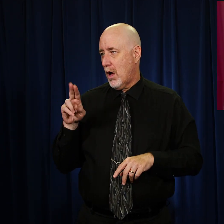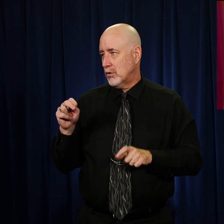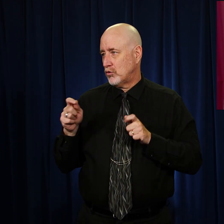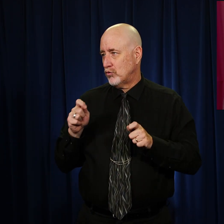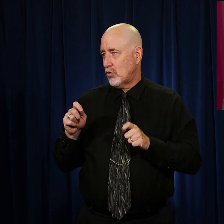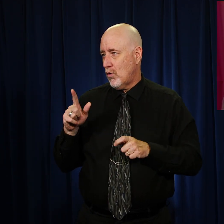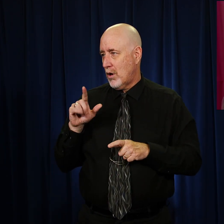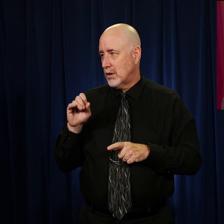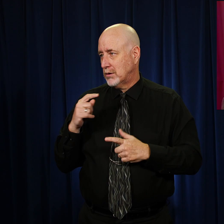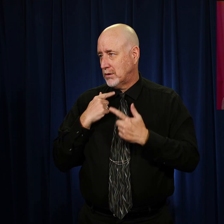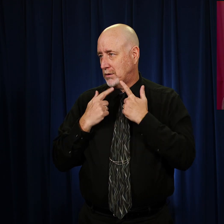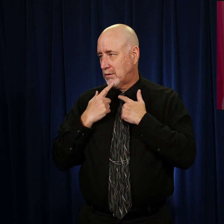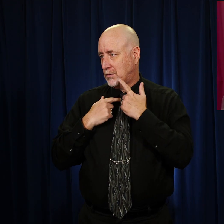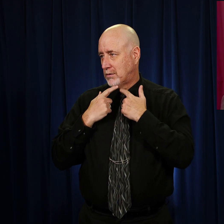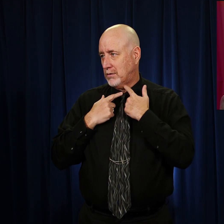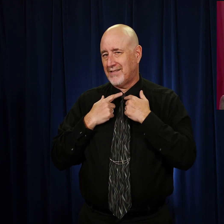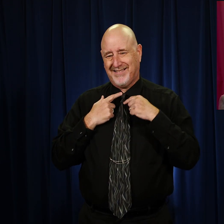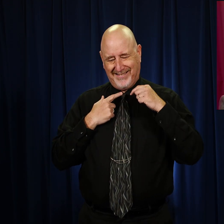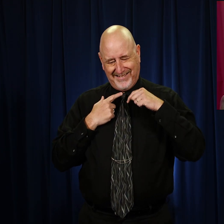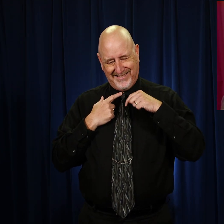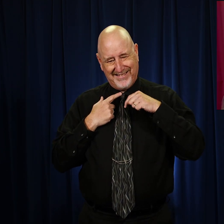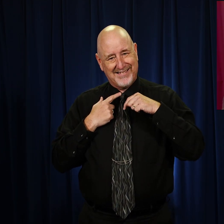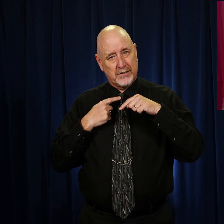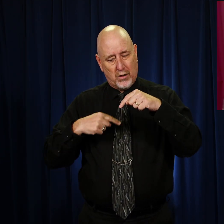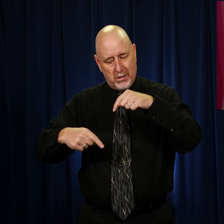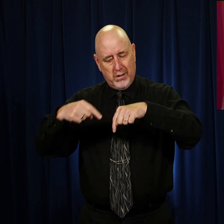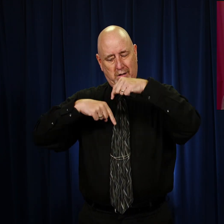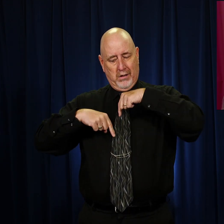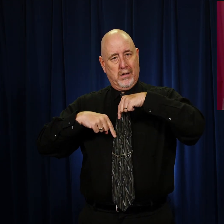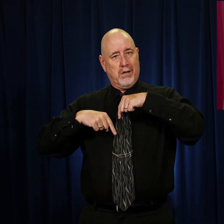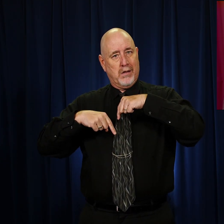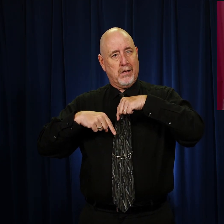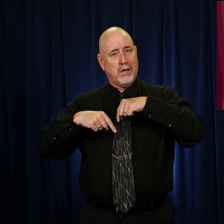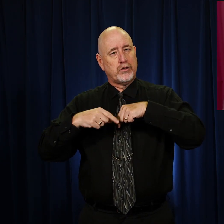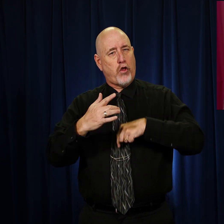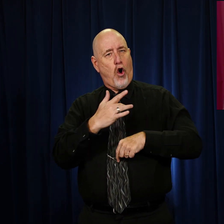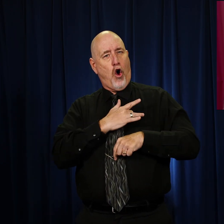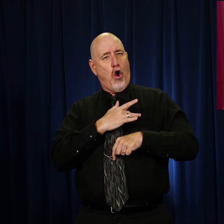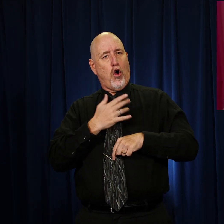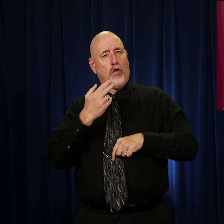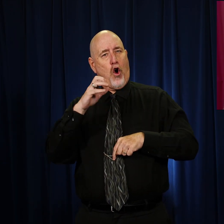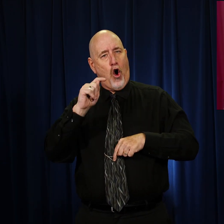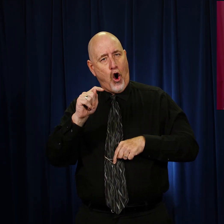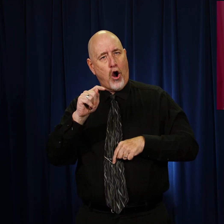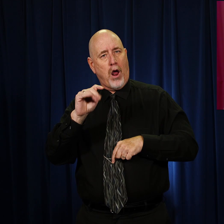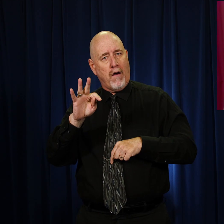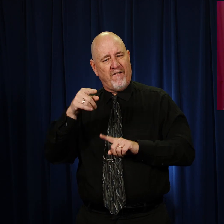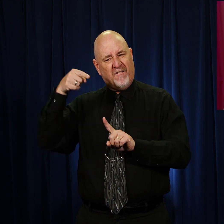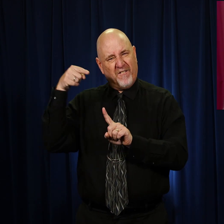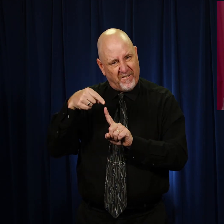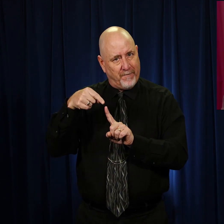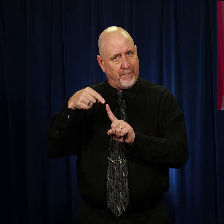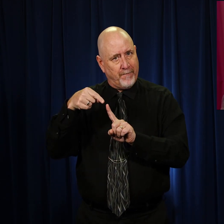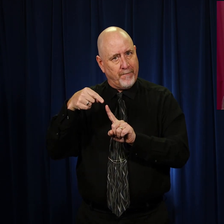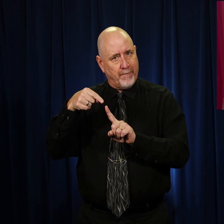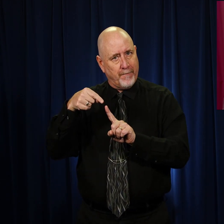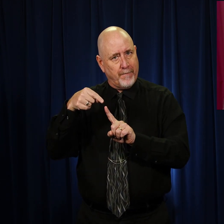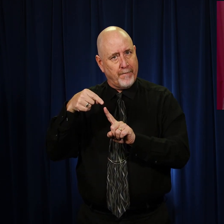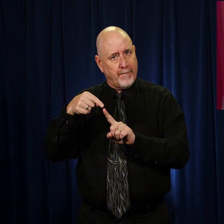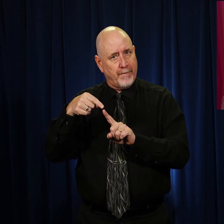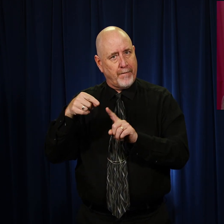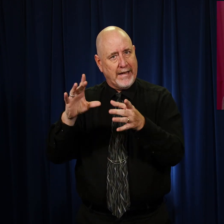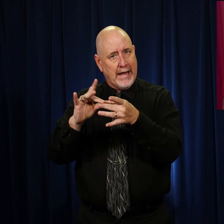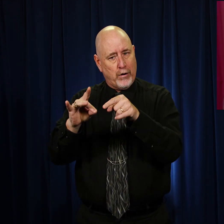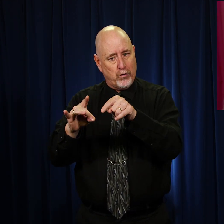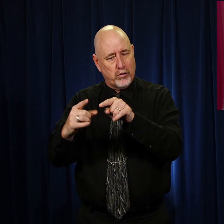uncontrolled lust? So once again, we see that Jesus is getting at the inside or the heart of the matter